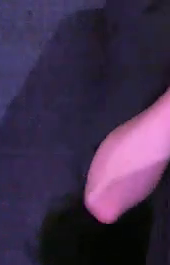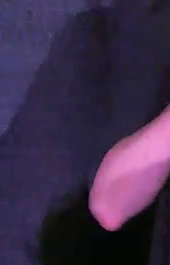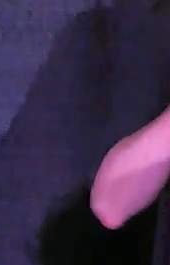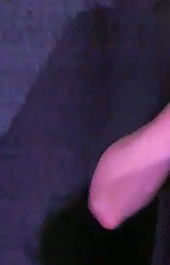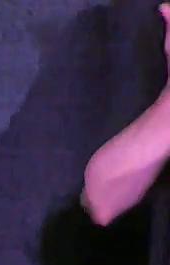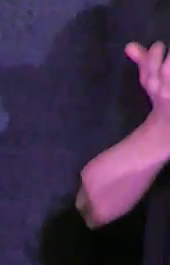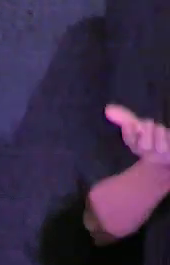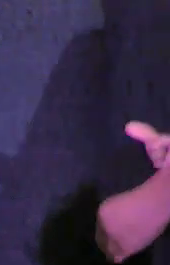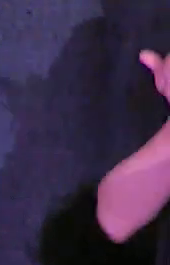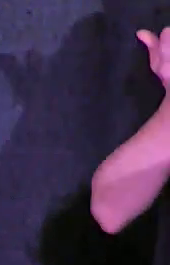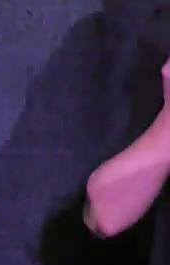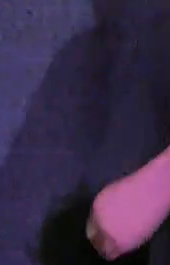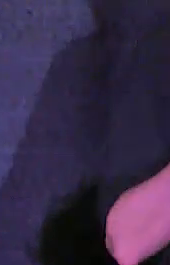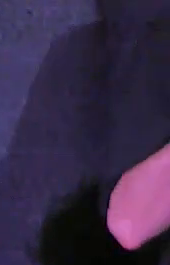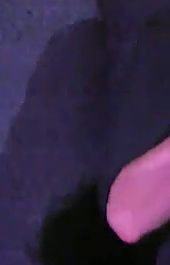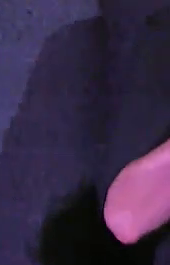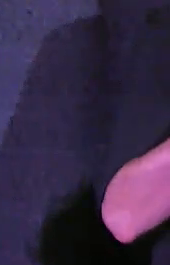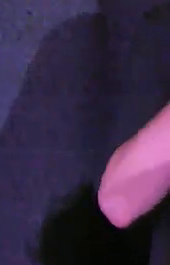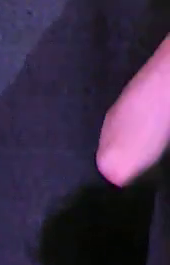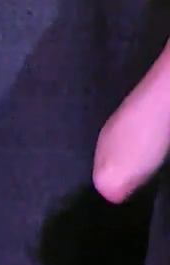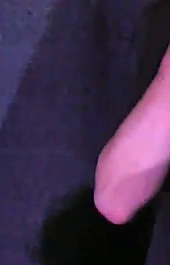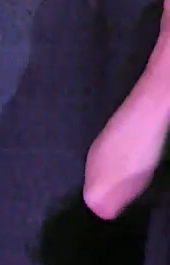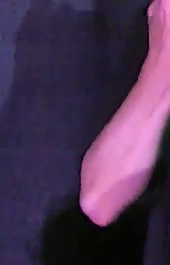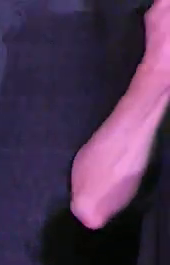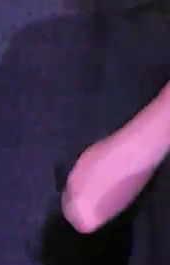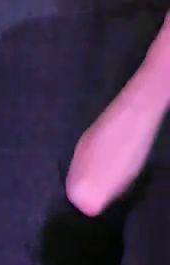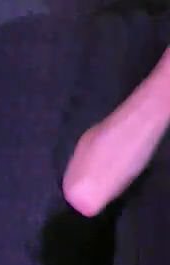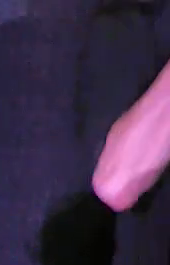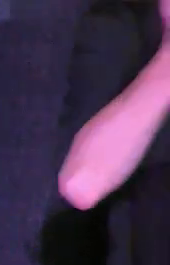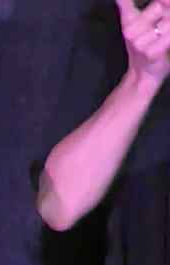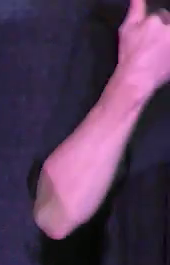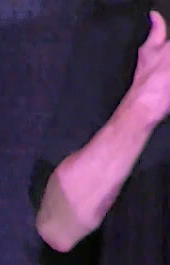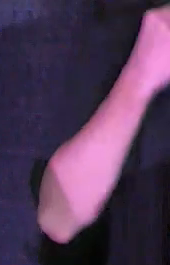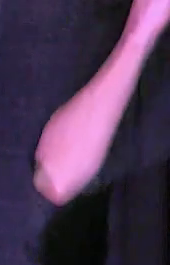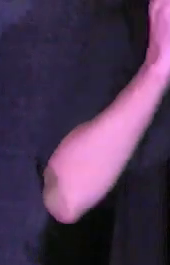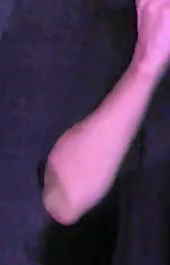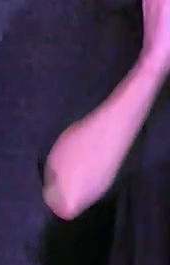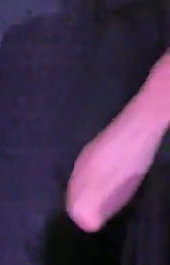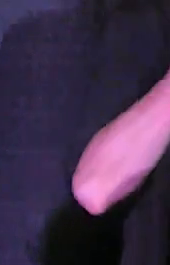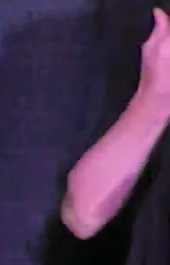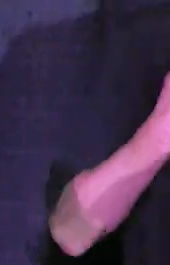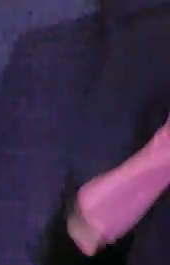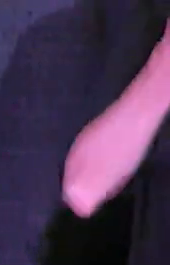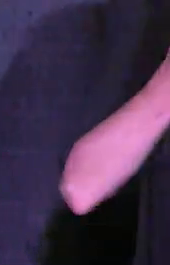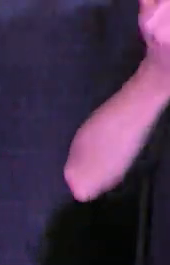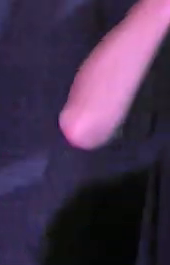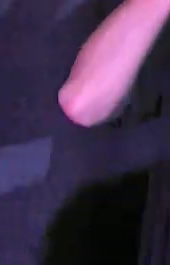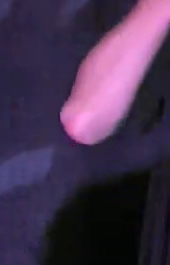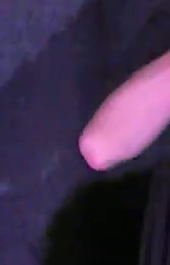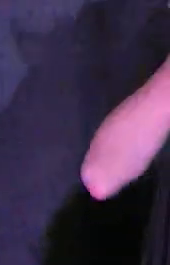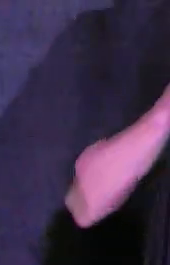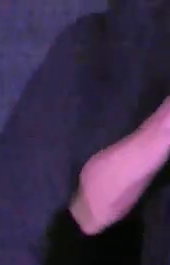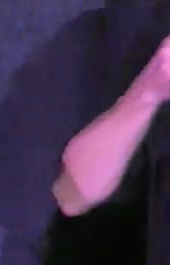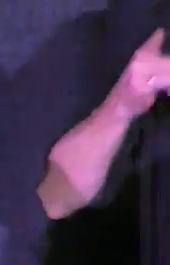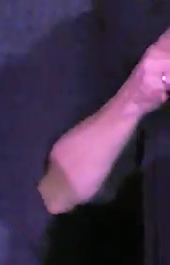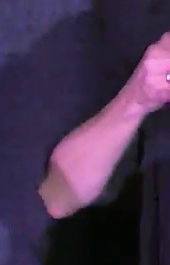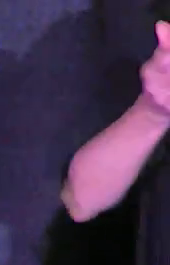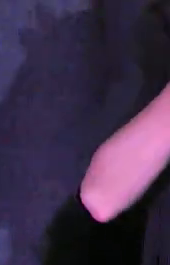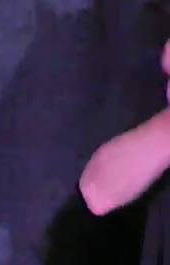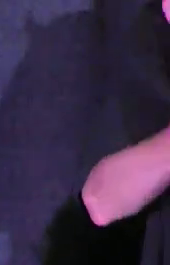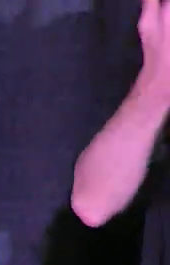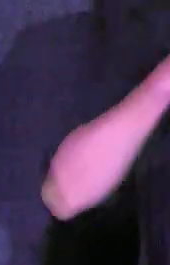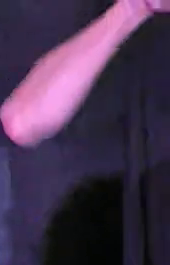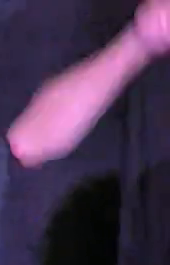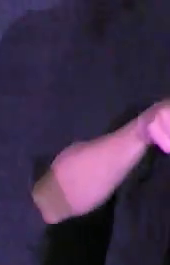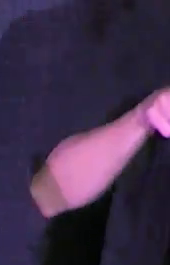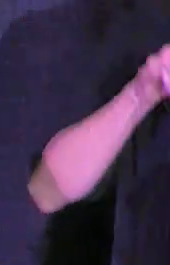that they have expertise. So as awful as it is to go through that, they have leadership and expertise that we